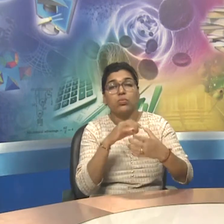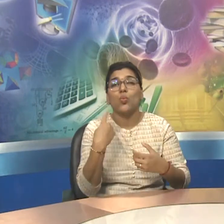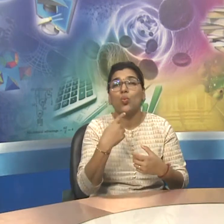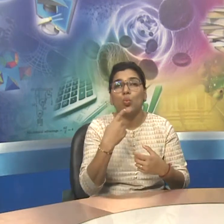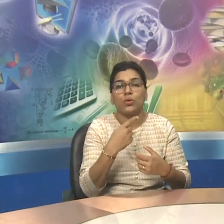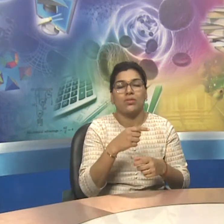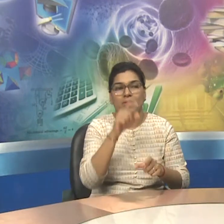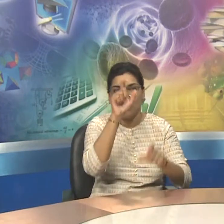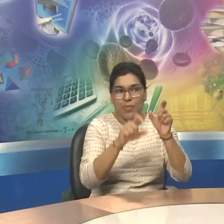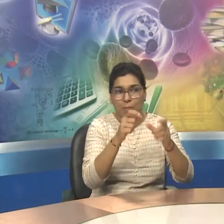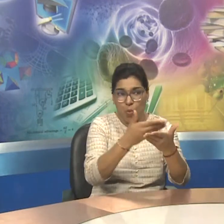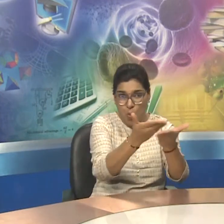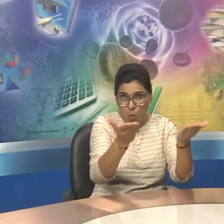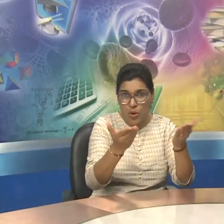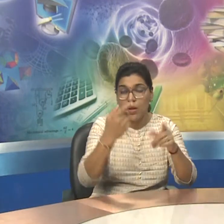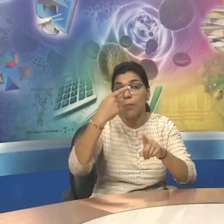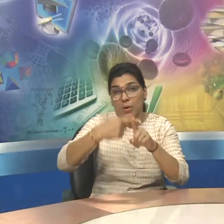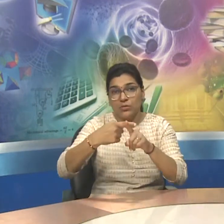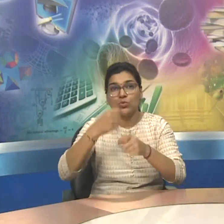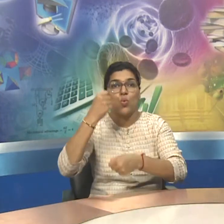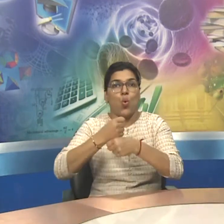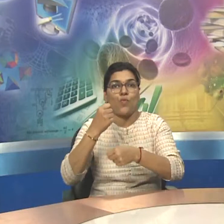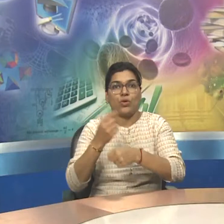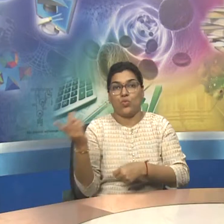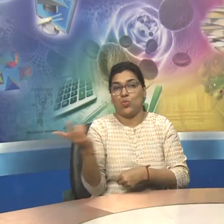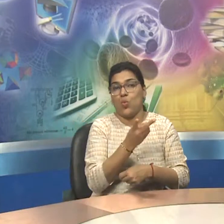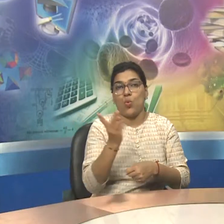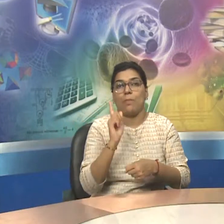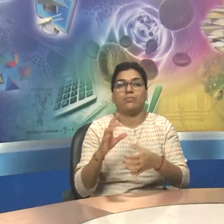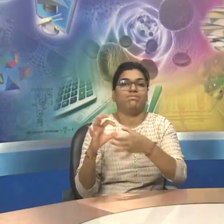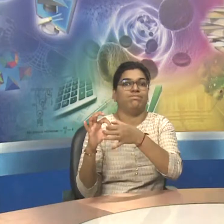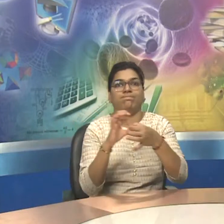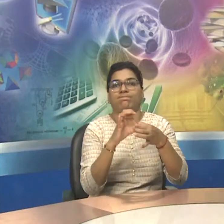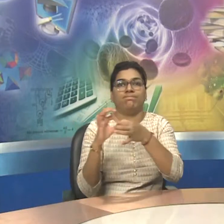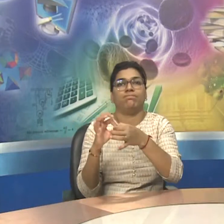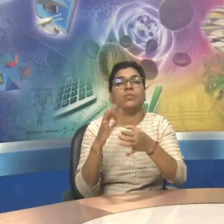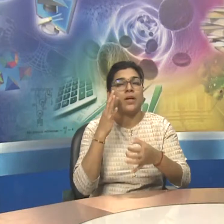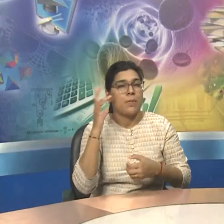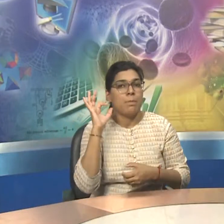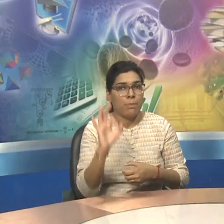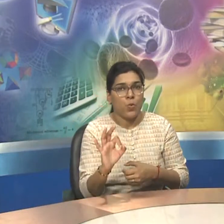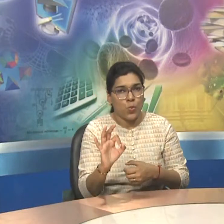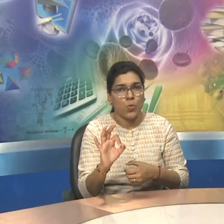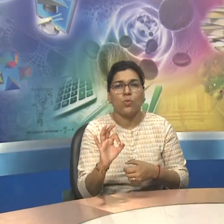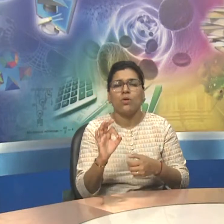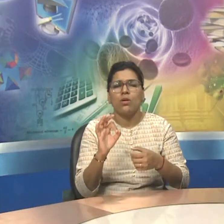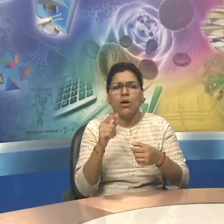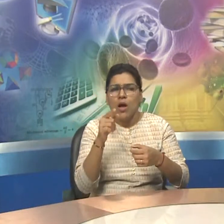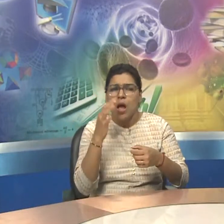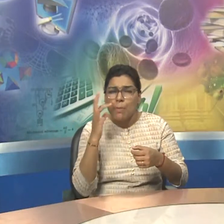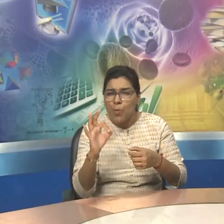The relationship between citizens and the